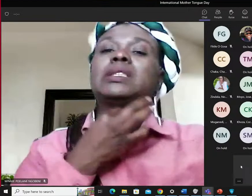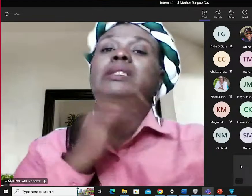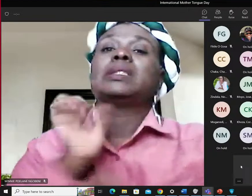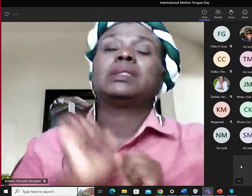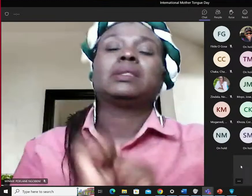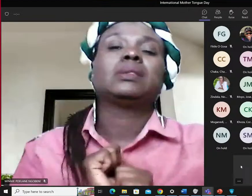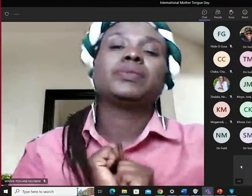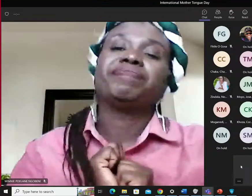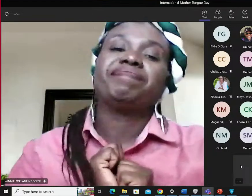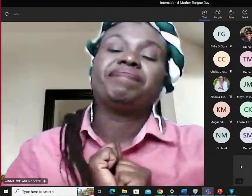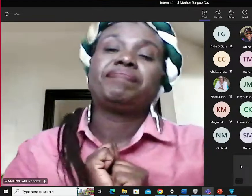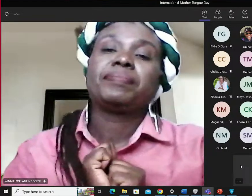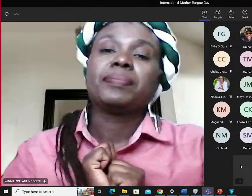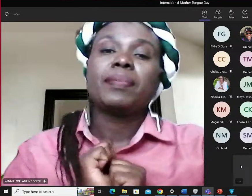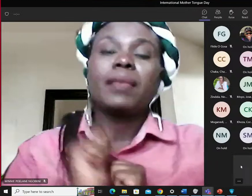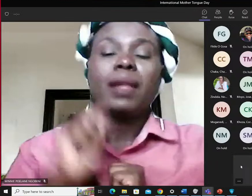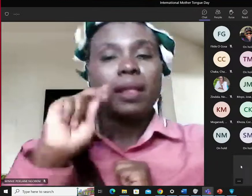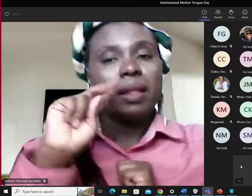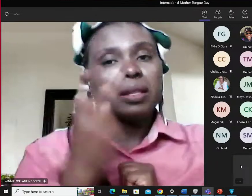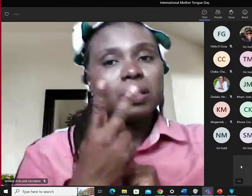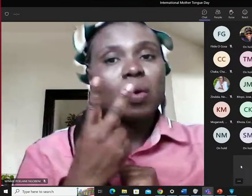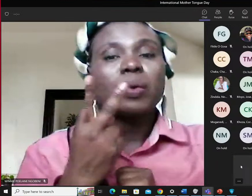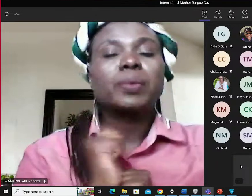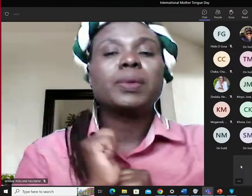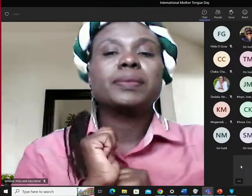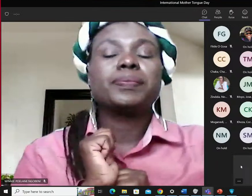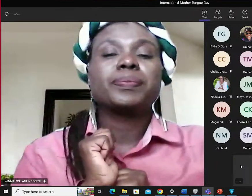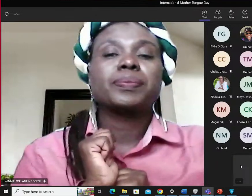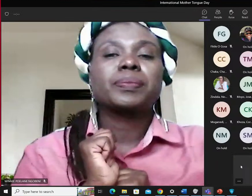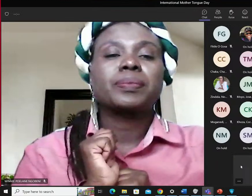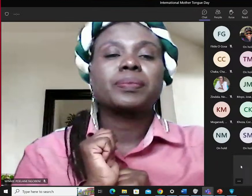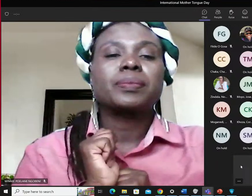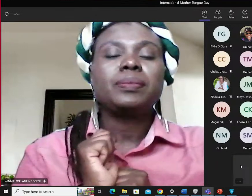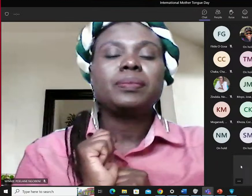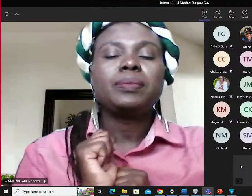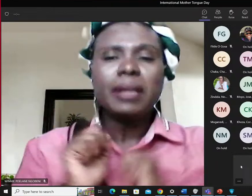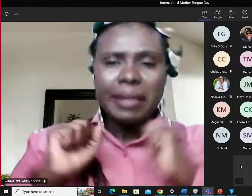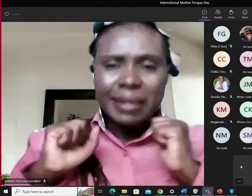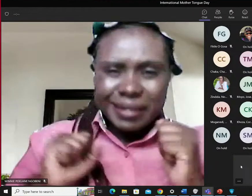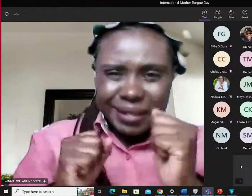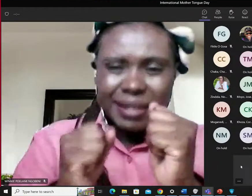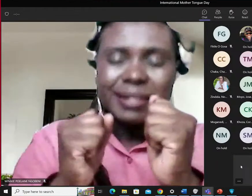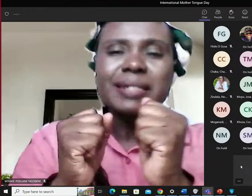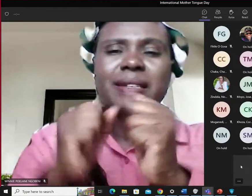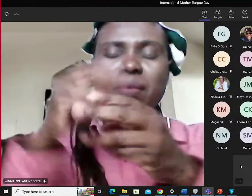Then the second project was the strategic project. I